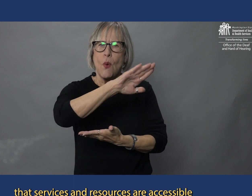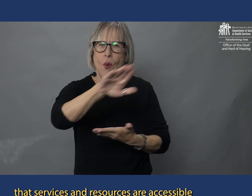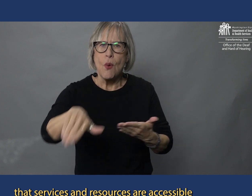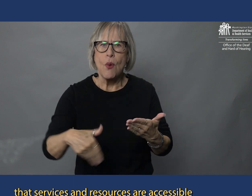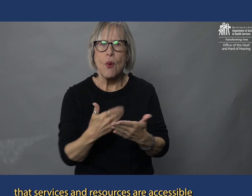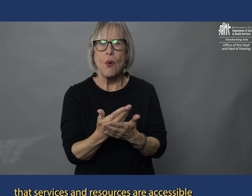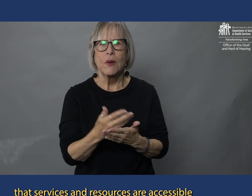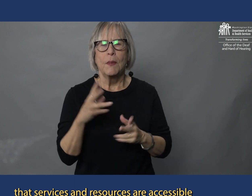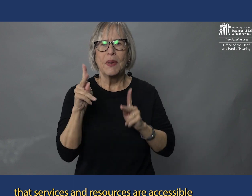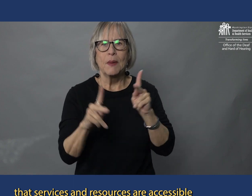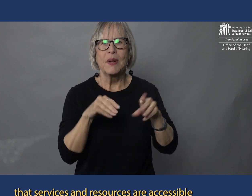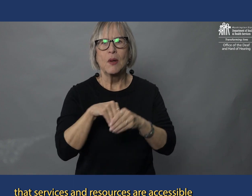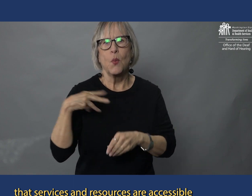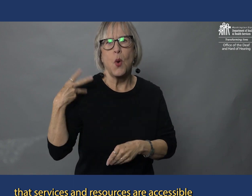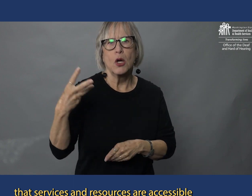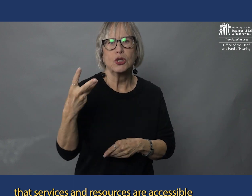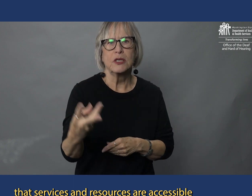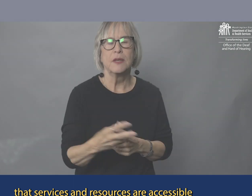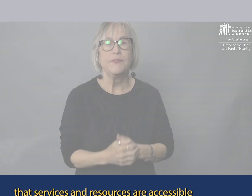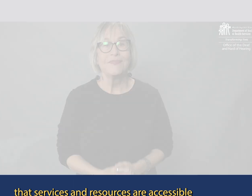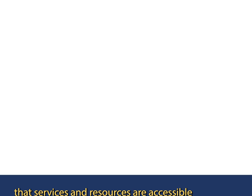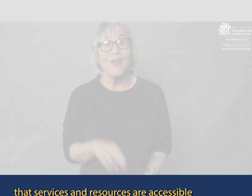all Washingtonians.